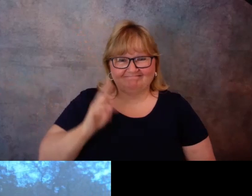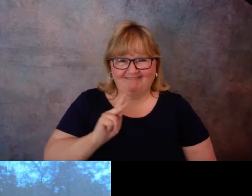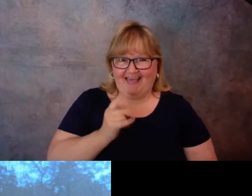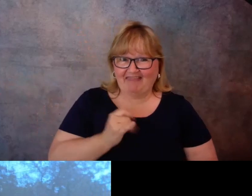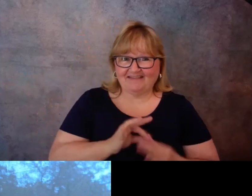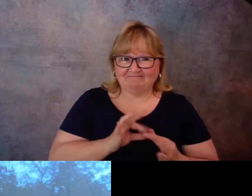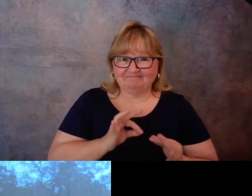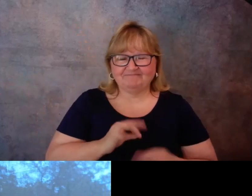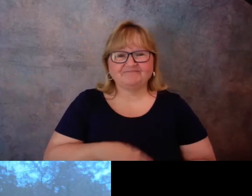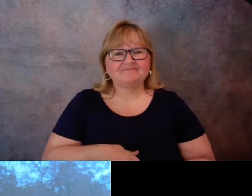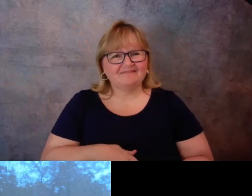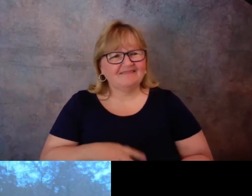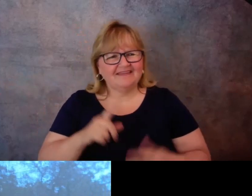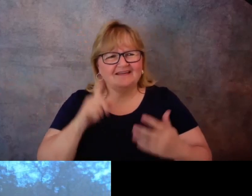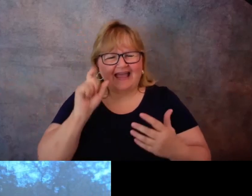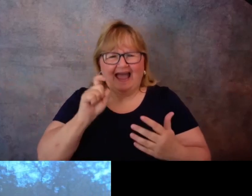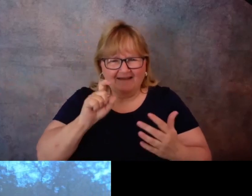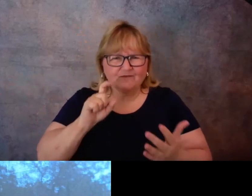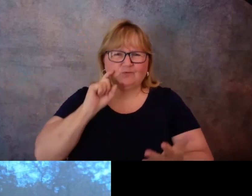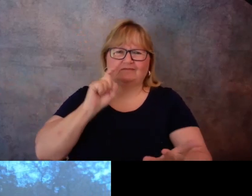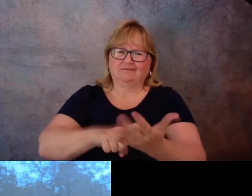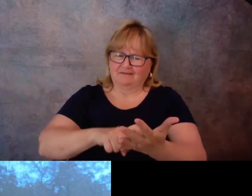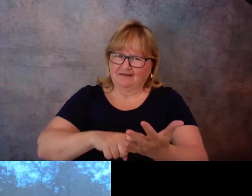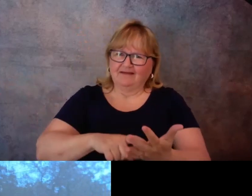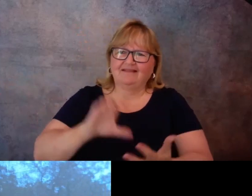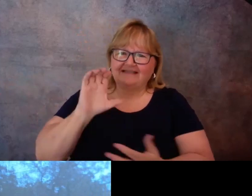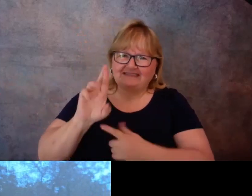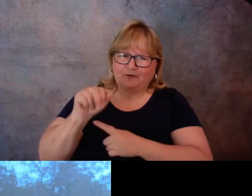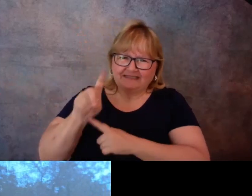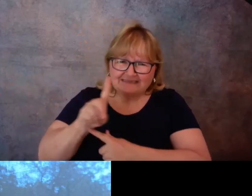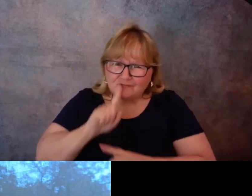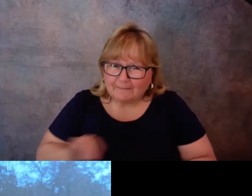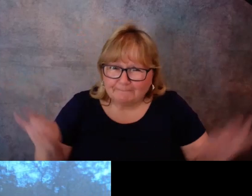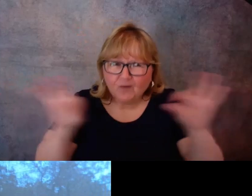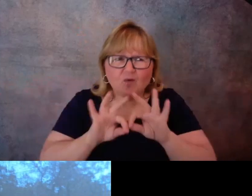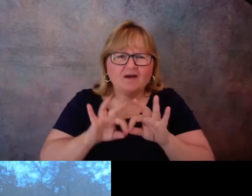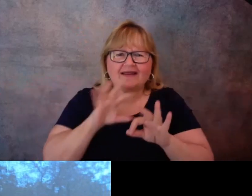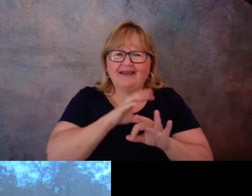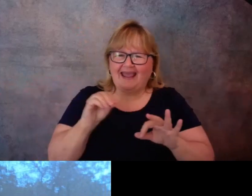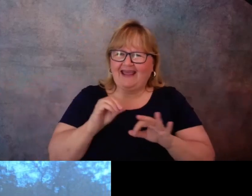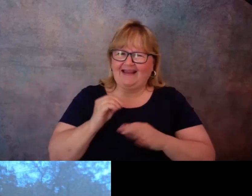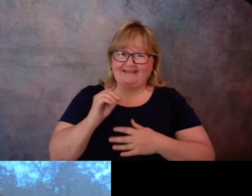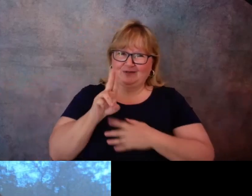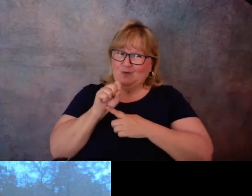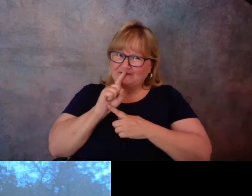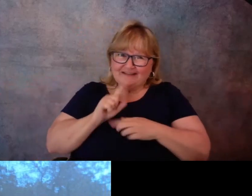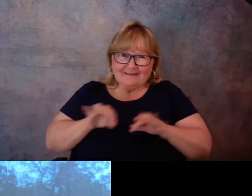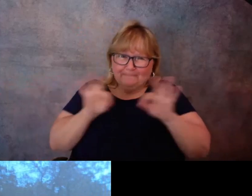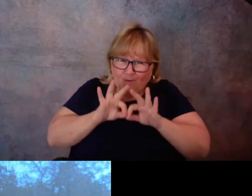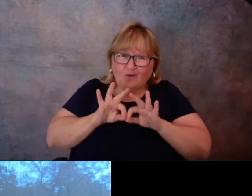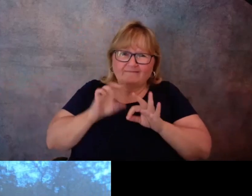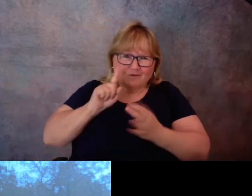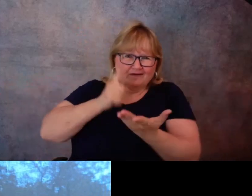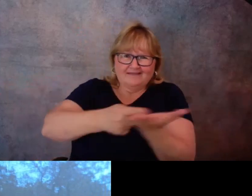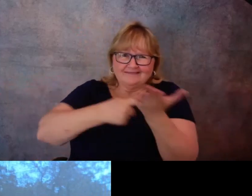knowledge and understanding of the significance of the CRPD and the significance of the role of the United States in those dialogue